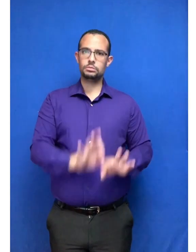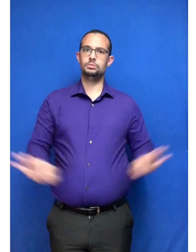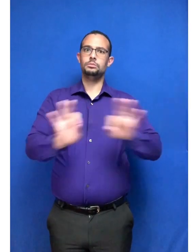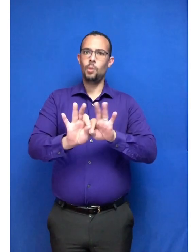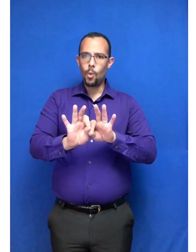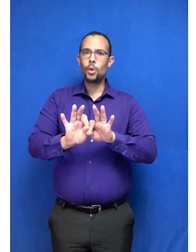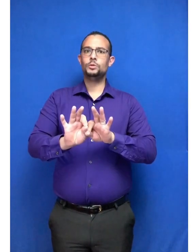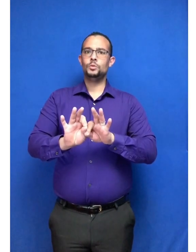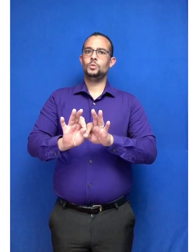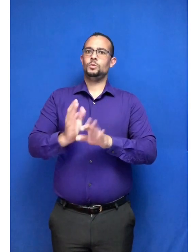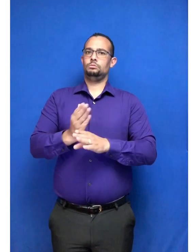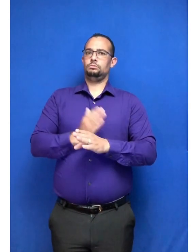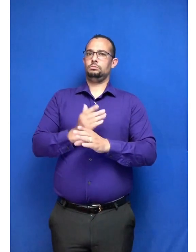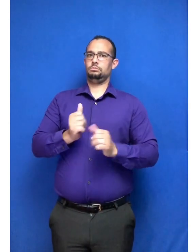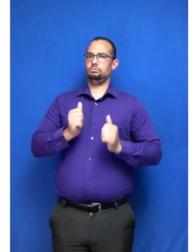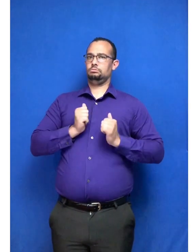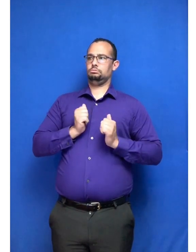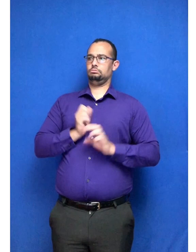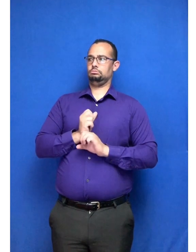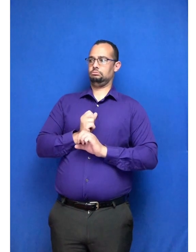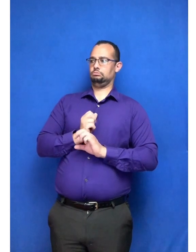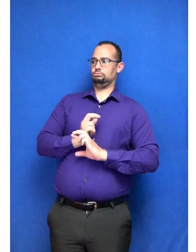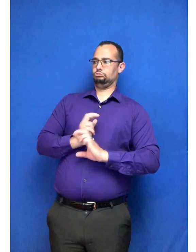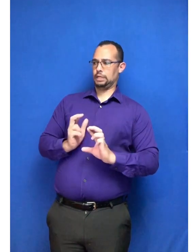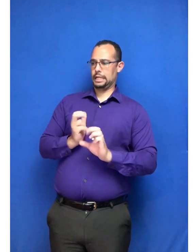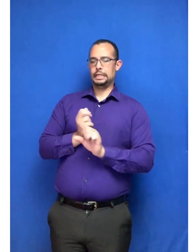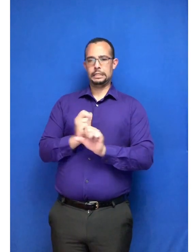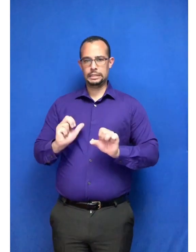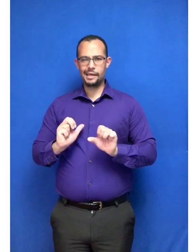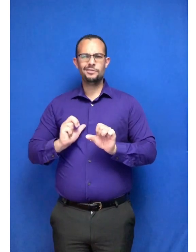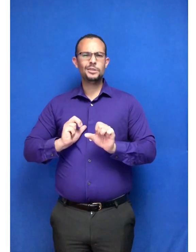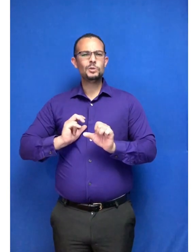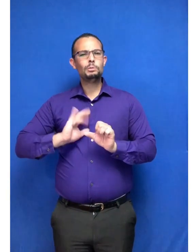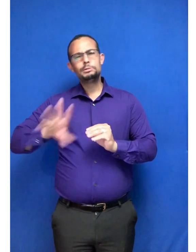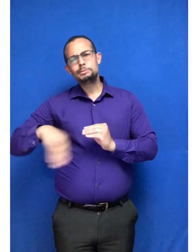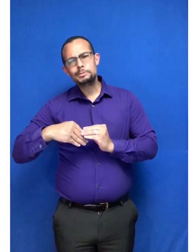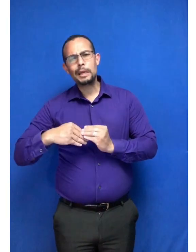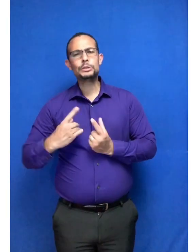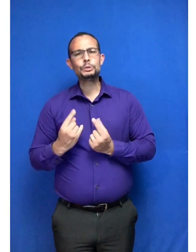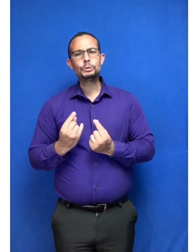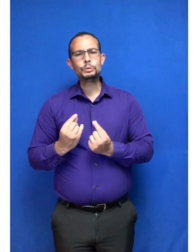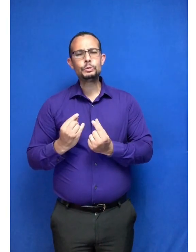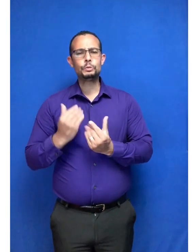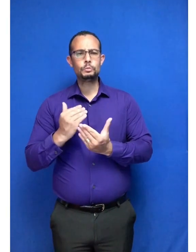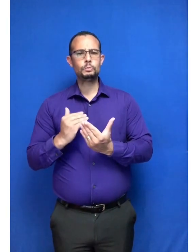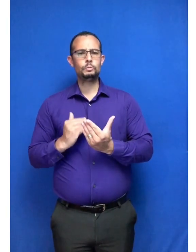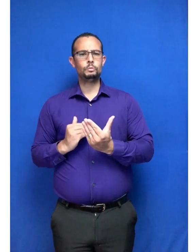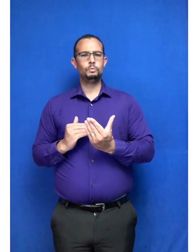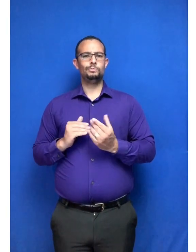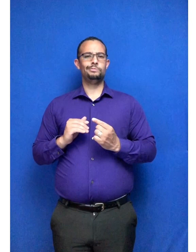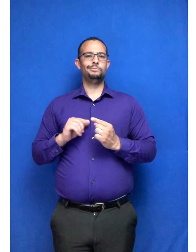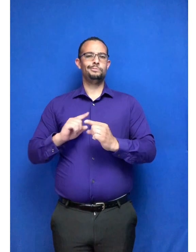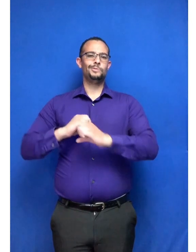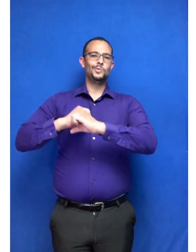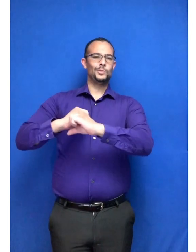and we continue to take these extra steps to keep ourselves and our family safe